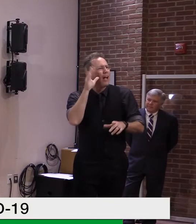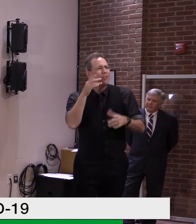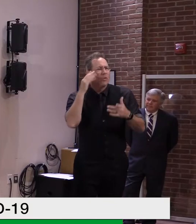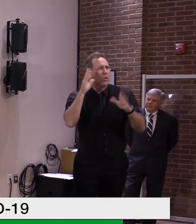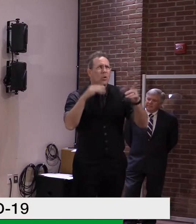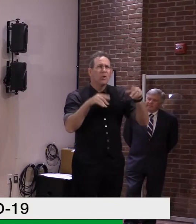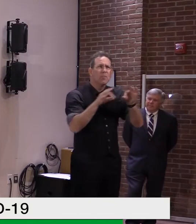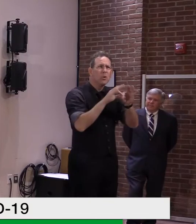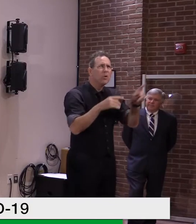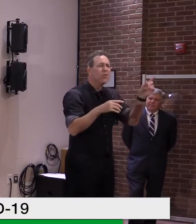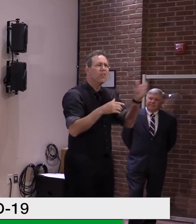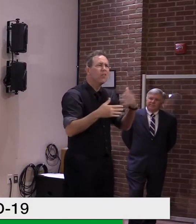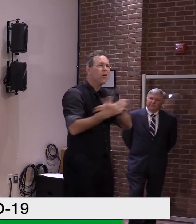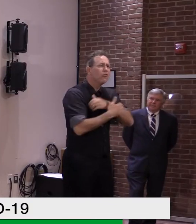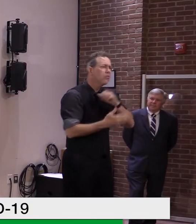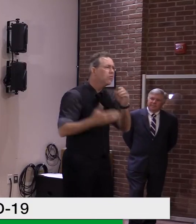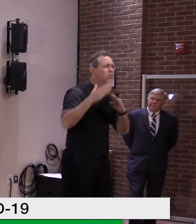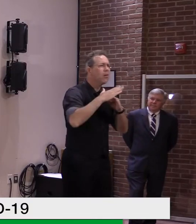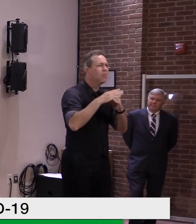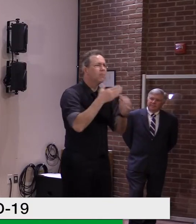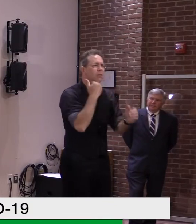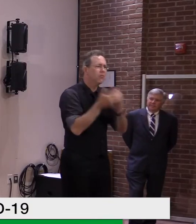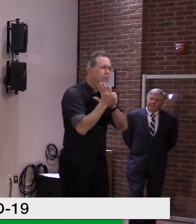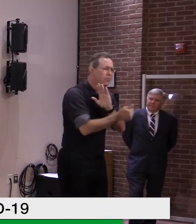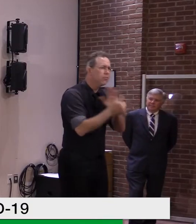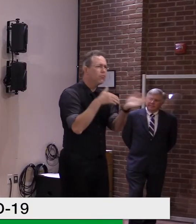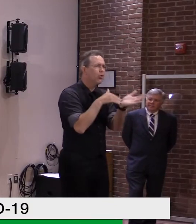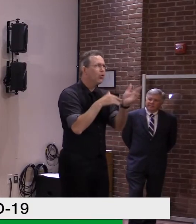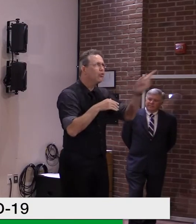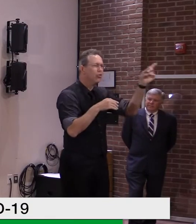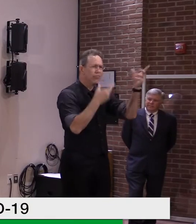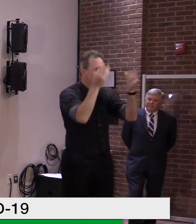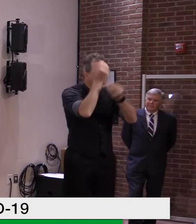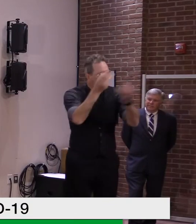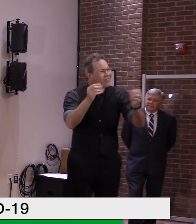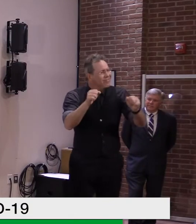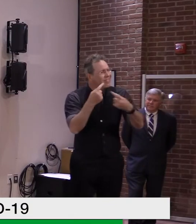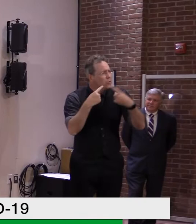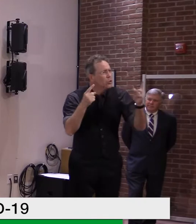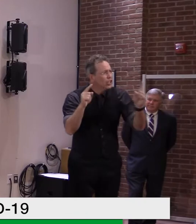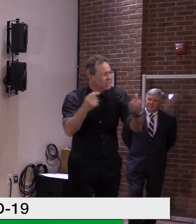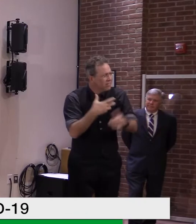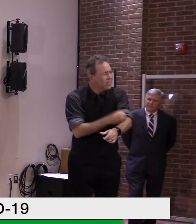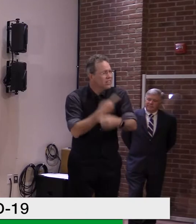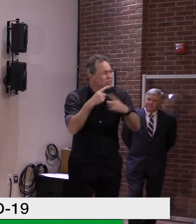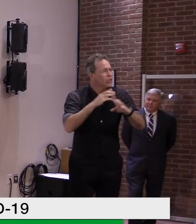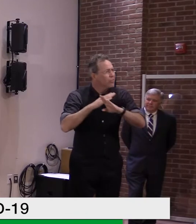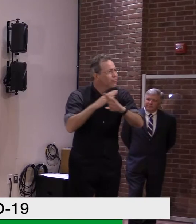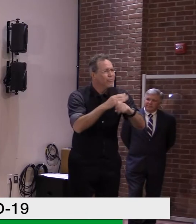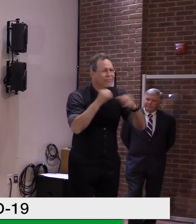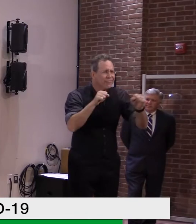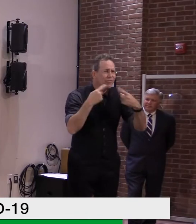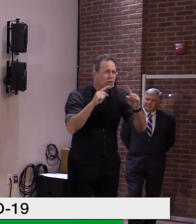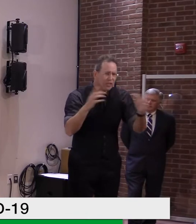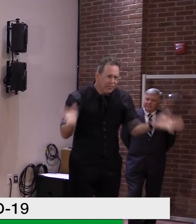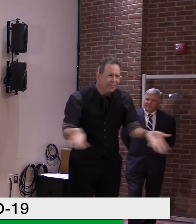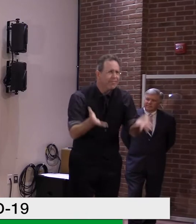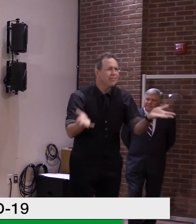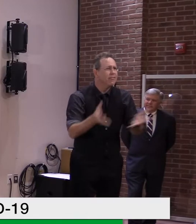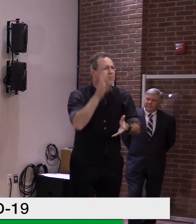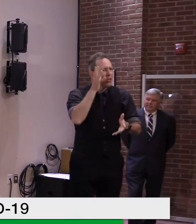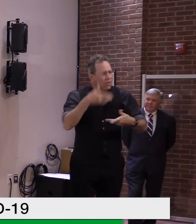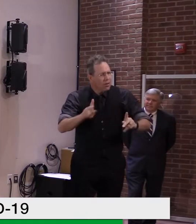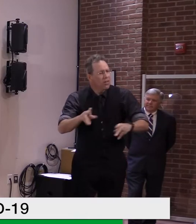effectiveness of the vaccine for our youth. They also talked about concerns